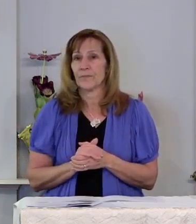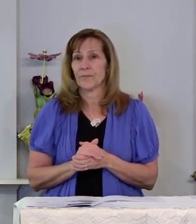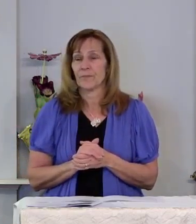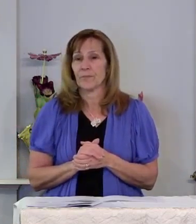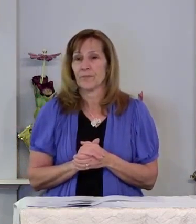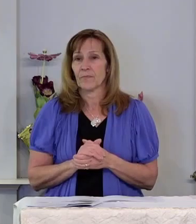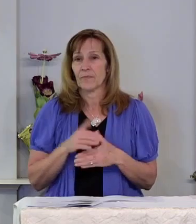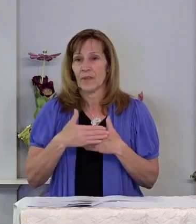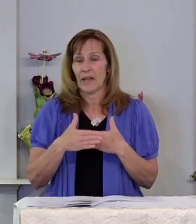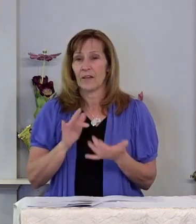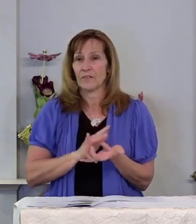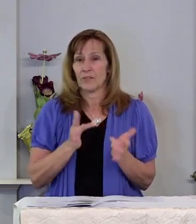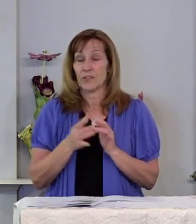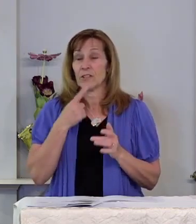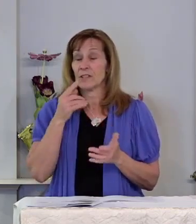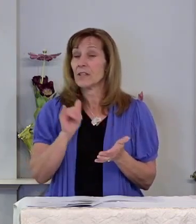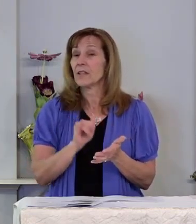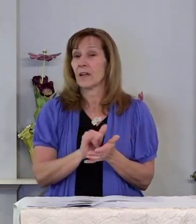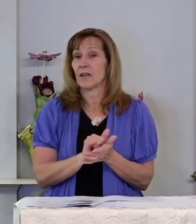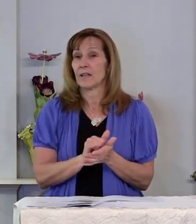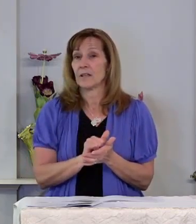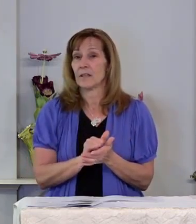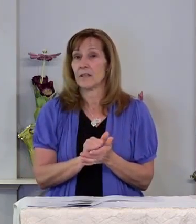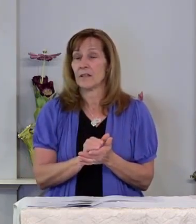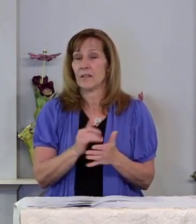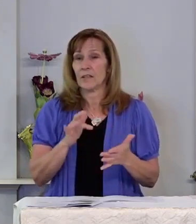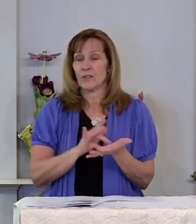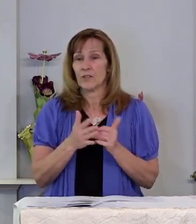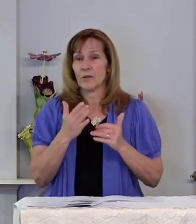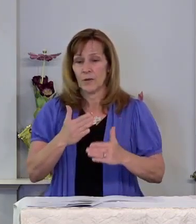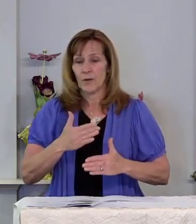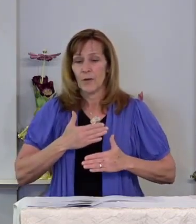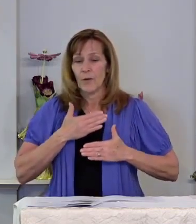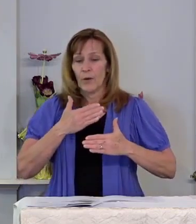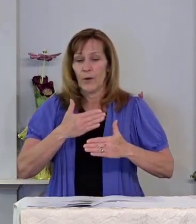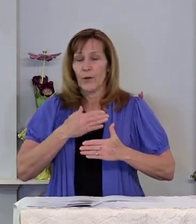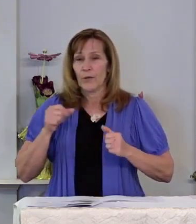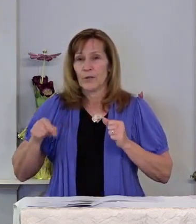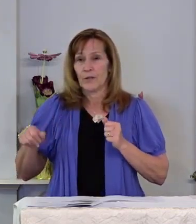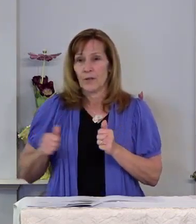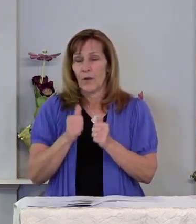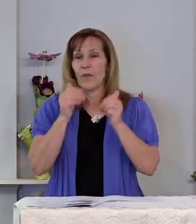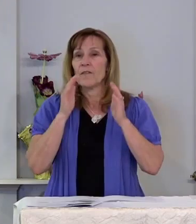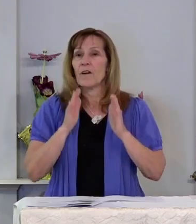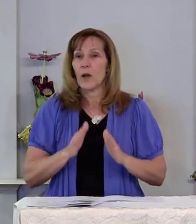After Jesus said that, he breathed on the followers